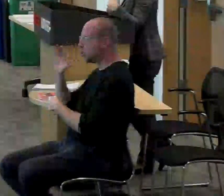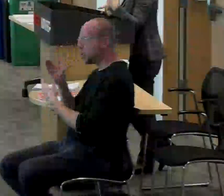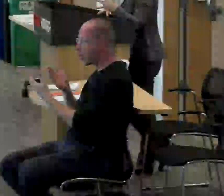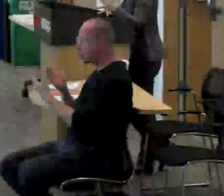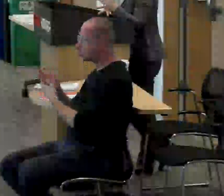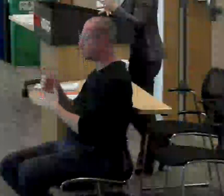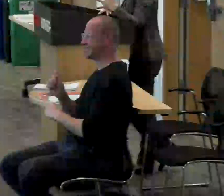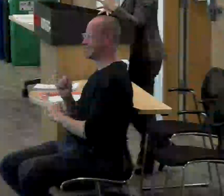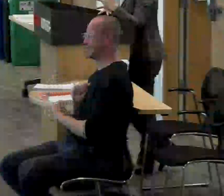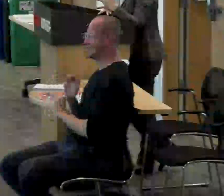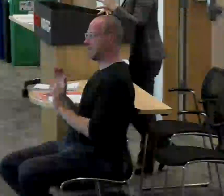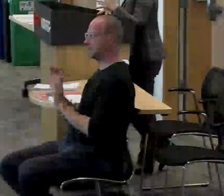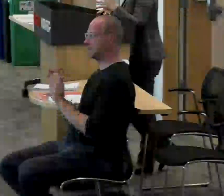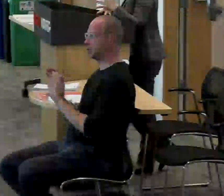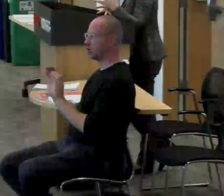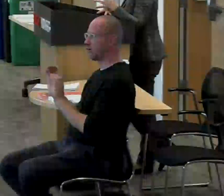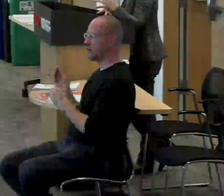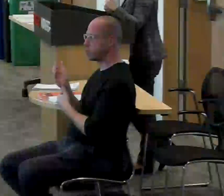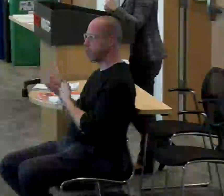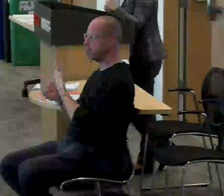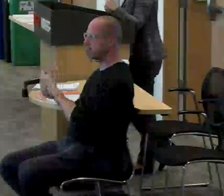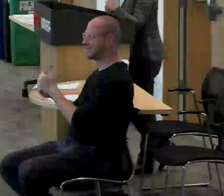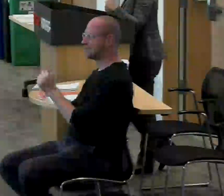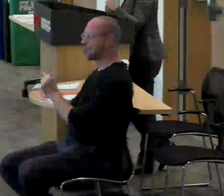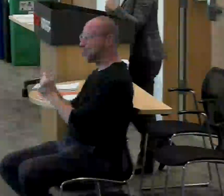doctor if there is a diagnosis of some point.